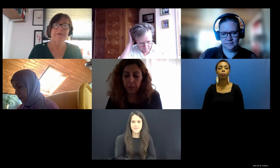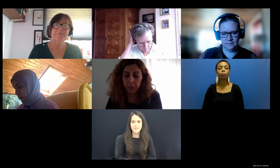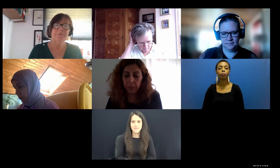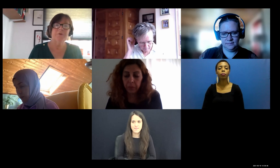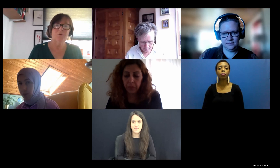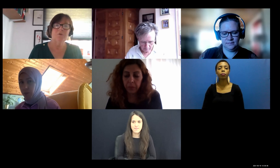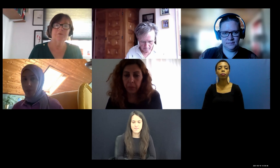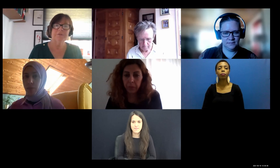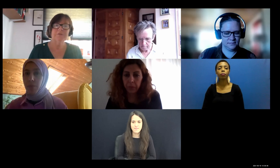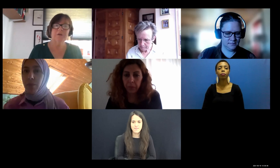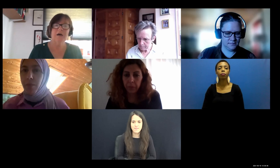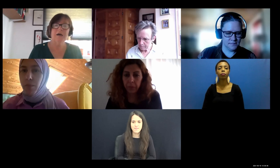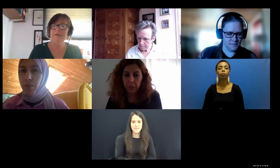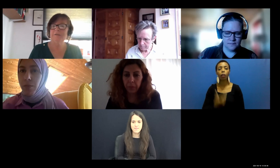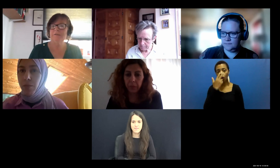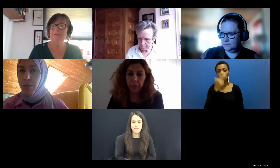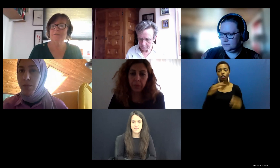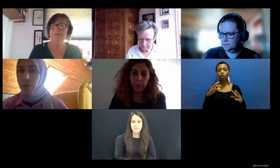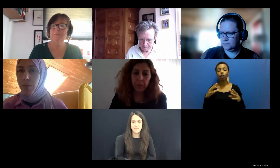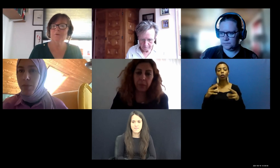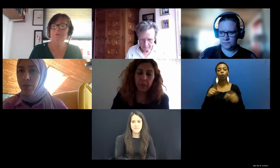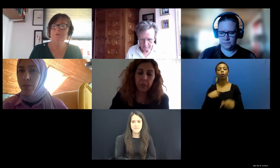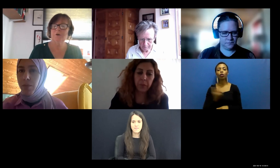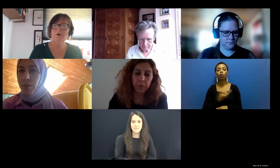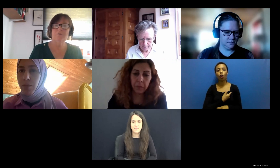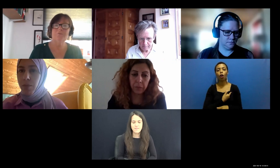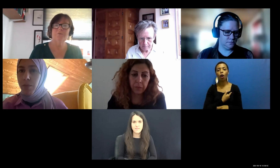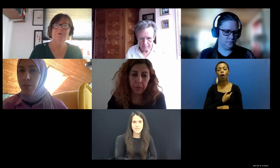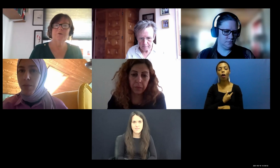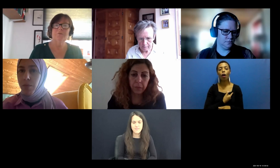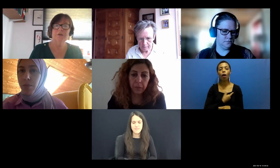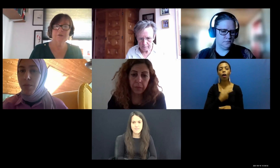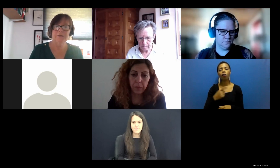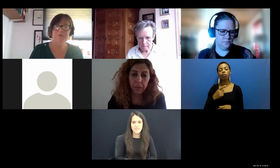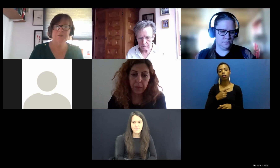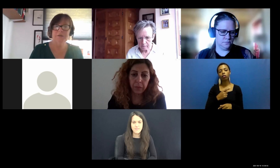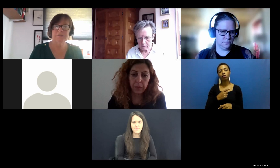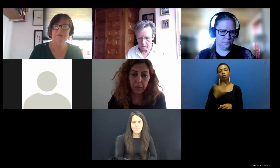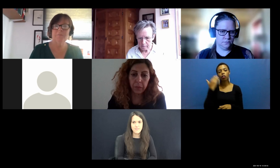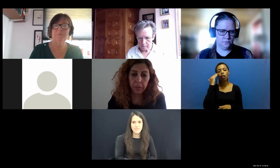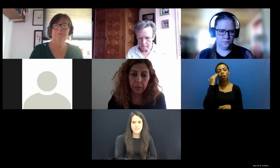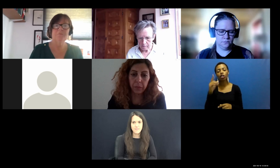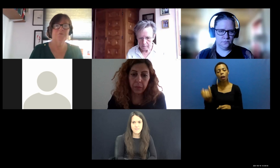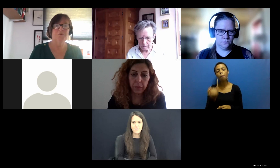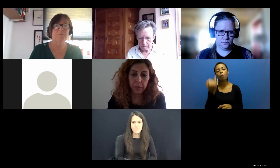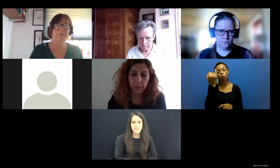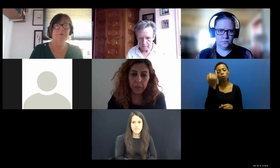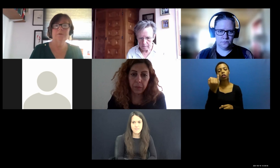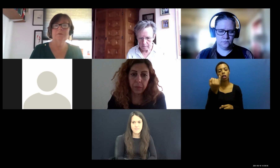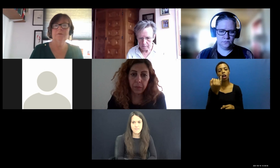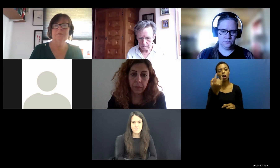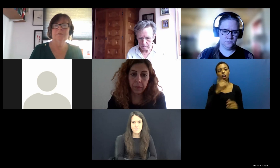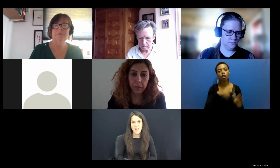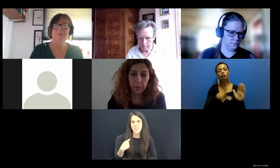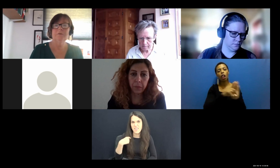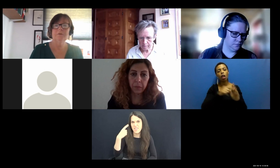I think all of us highlighted the importance of regulation in some form.